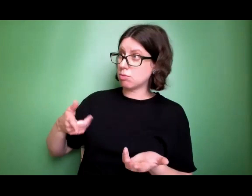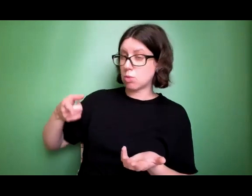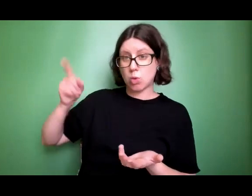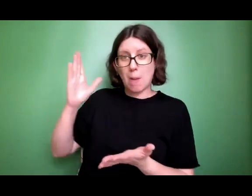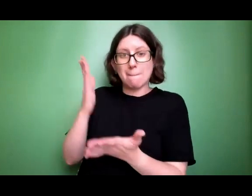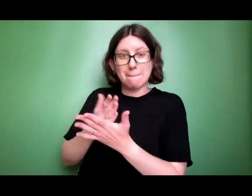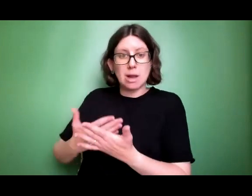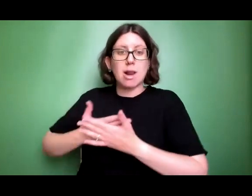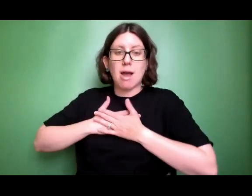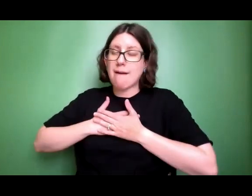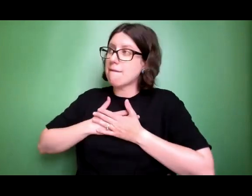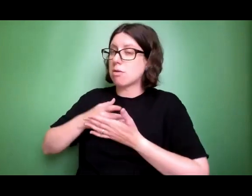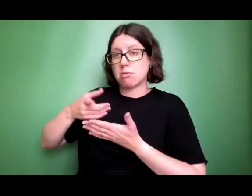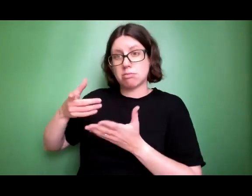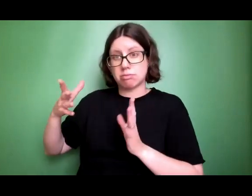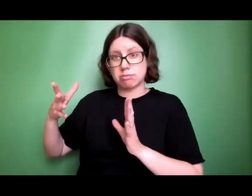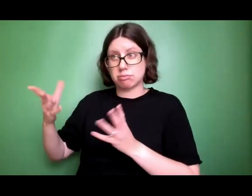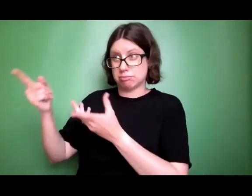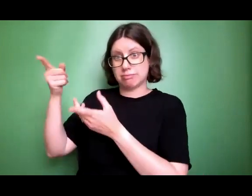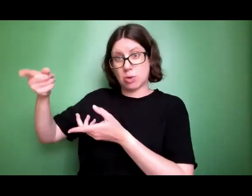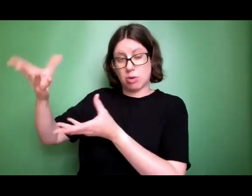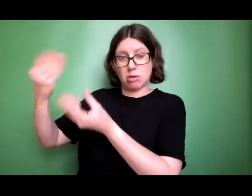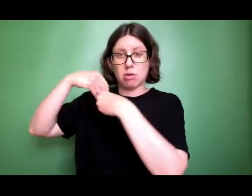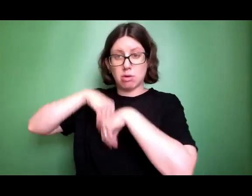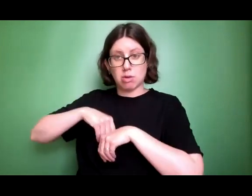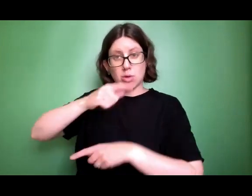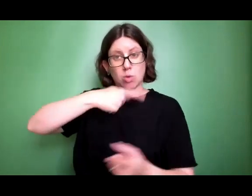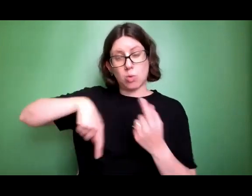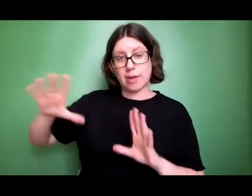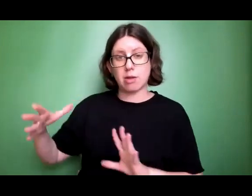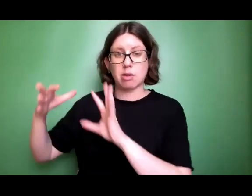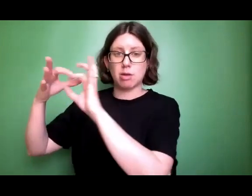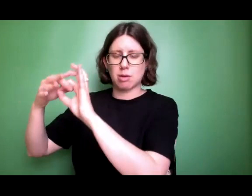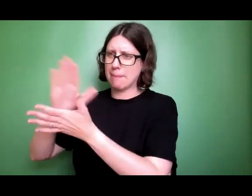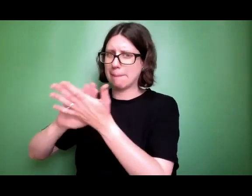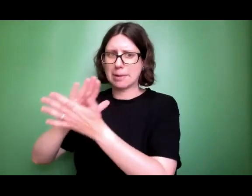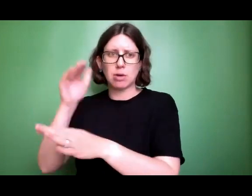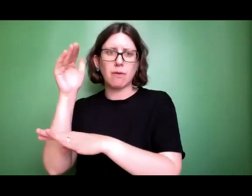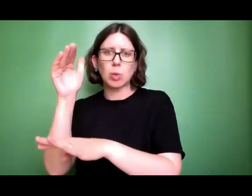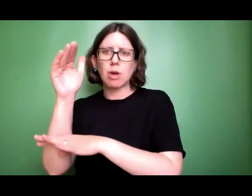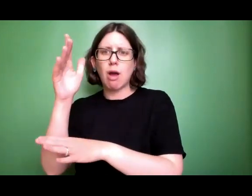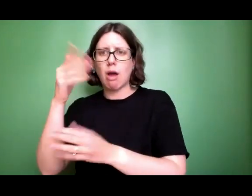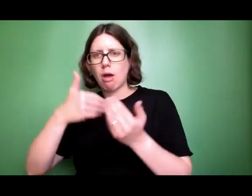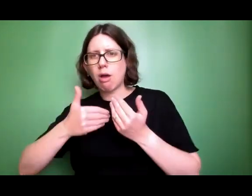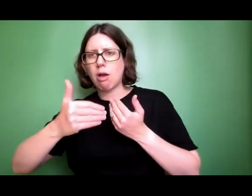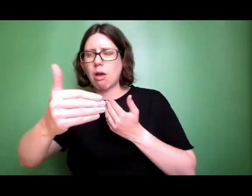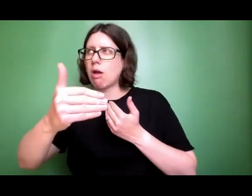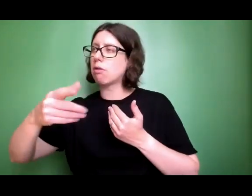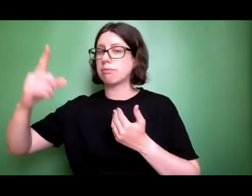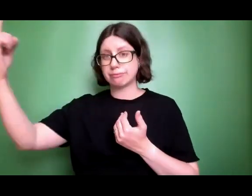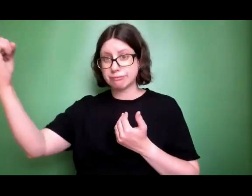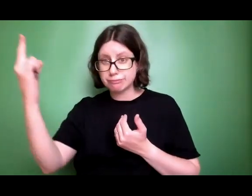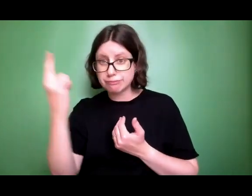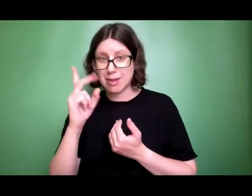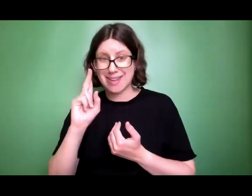This is how love is made complete amongst us so that we will have confidence on the day of judgment. In this world, we are